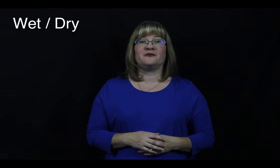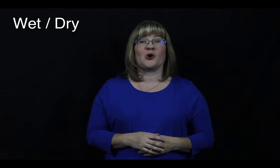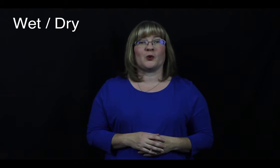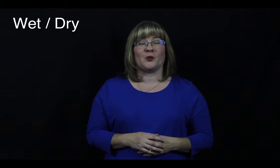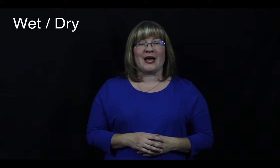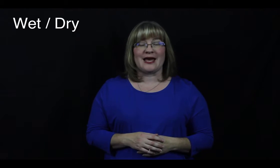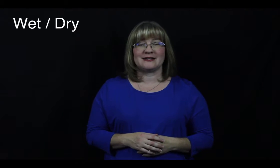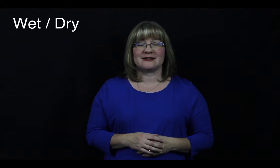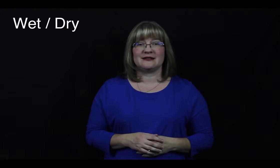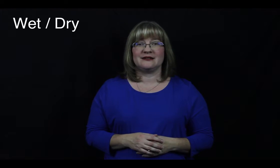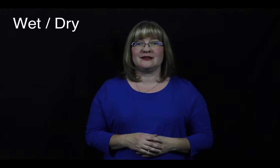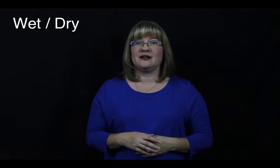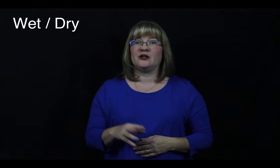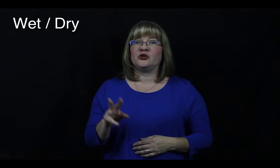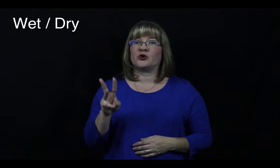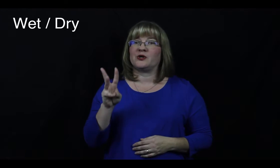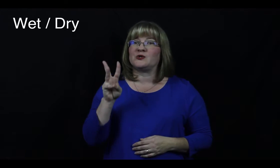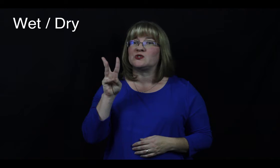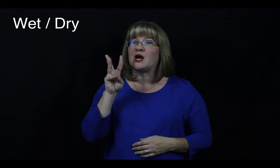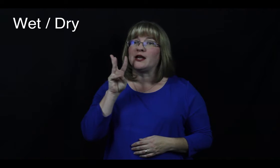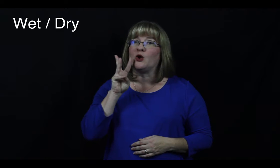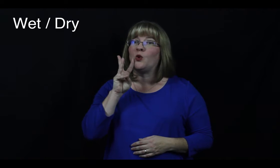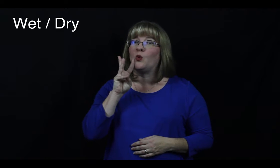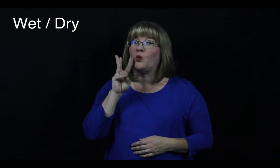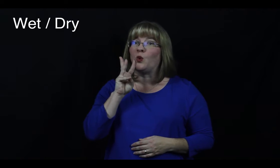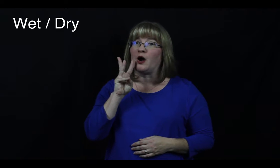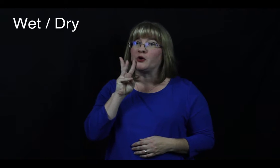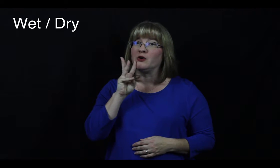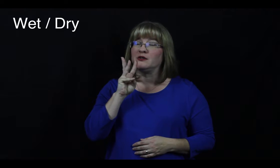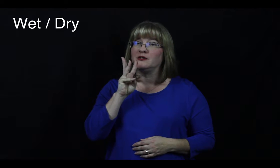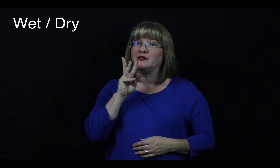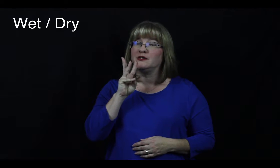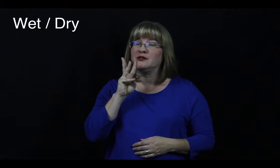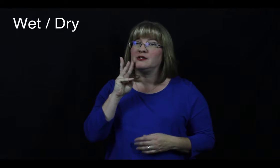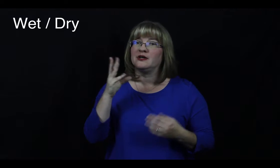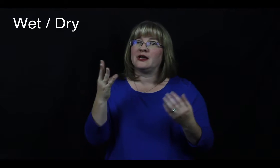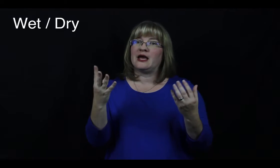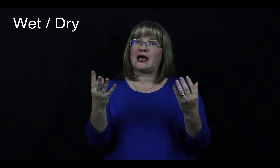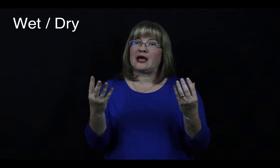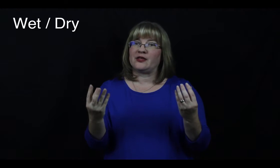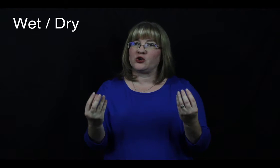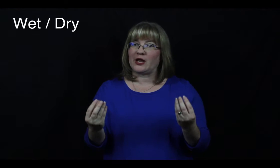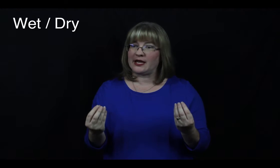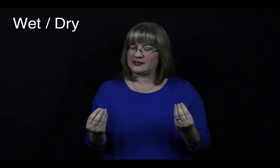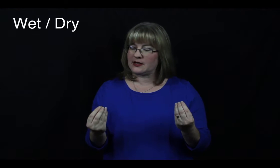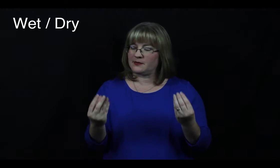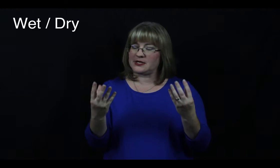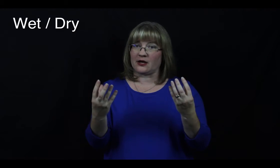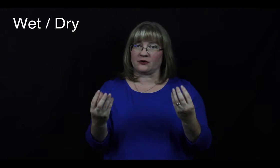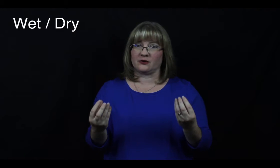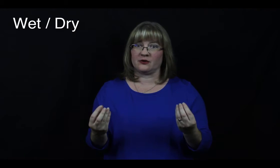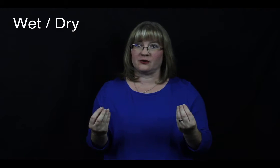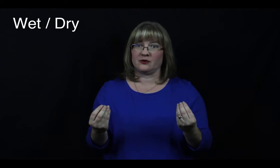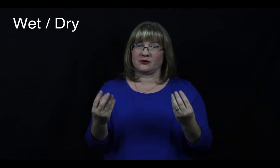For wet, you're going to sign water and then your hands come down.